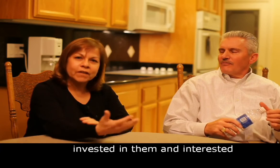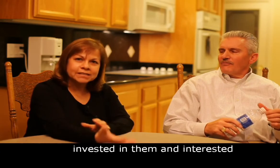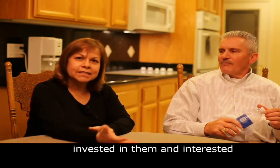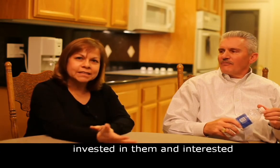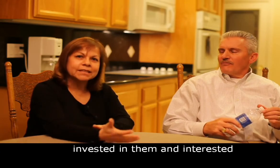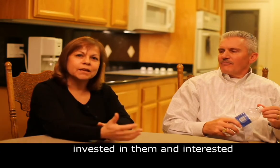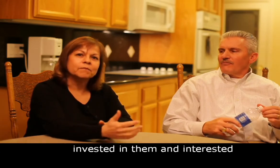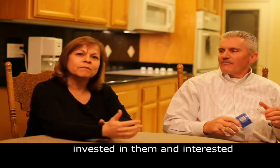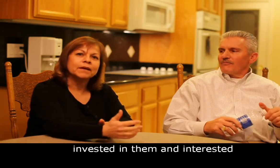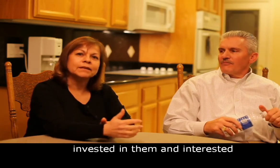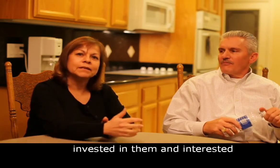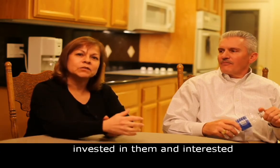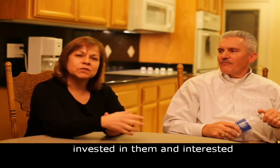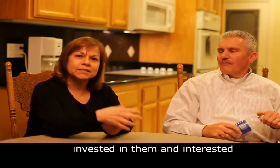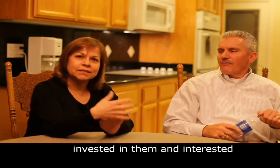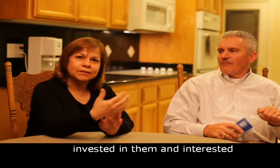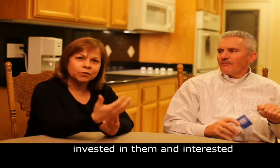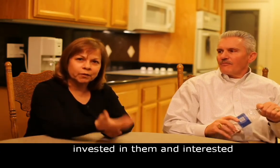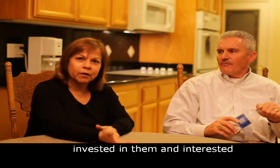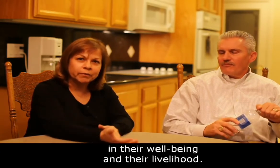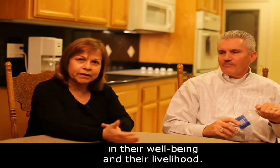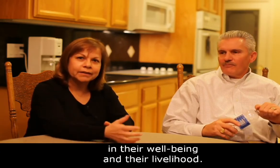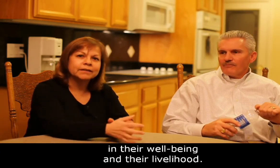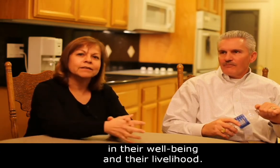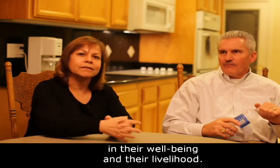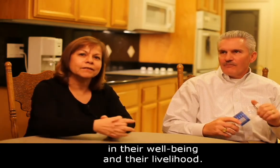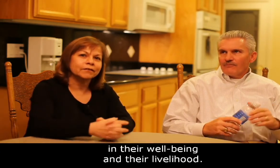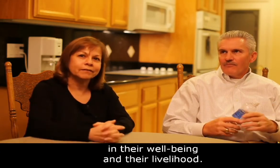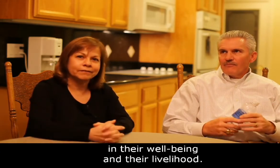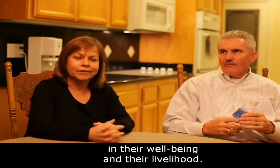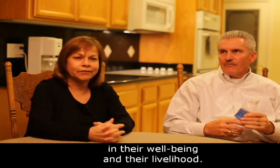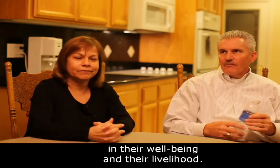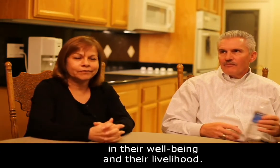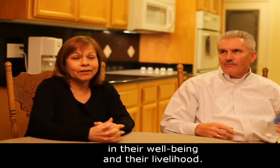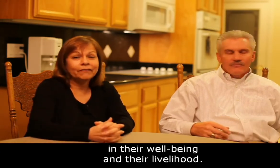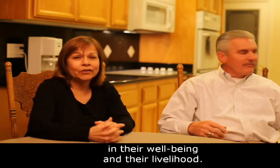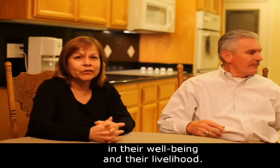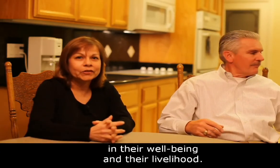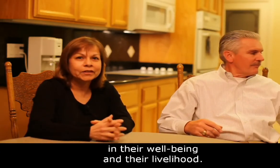invested in them and interested in their well-being and their livelihood.